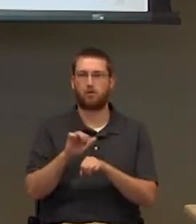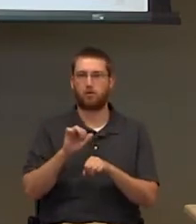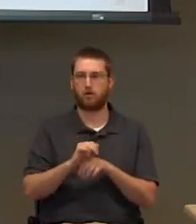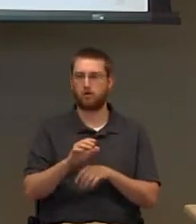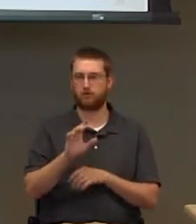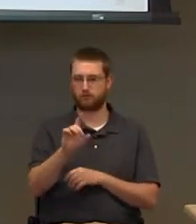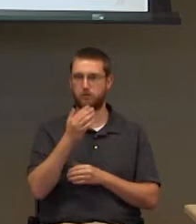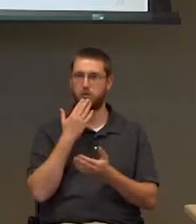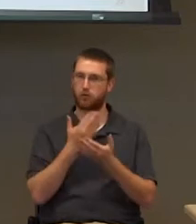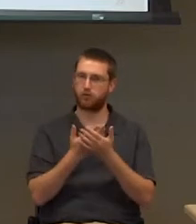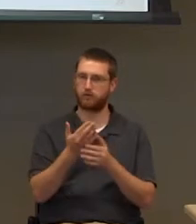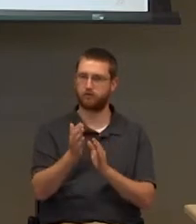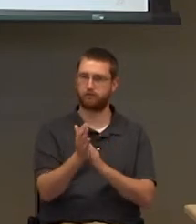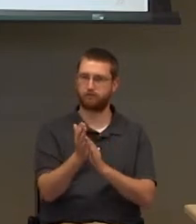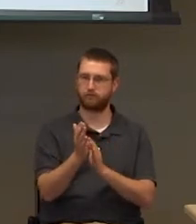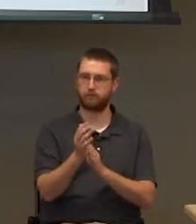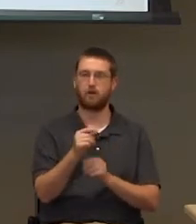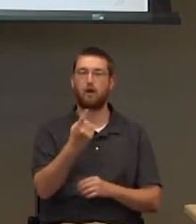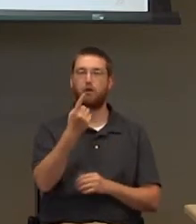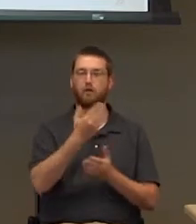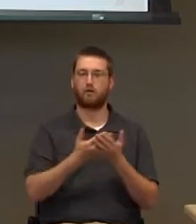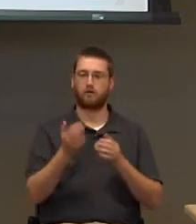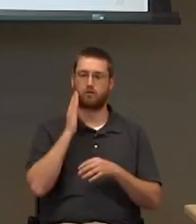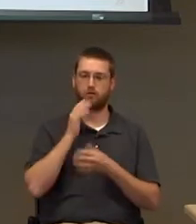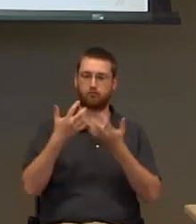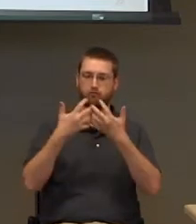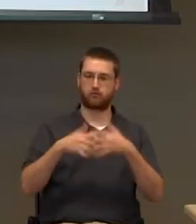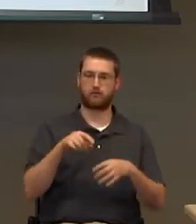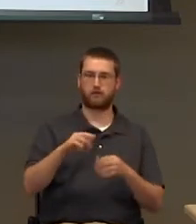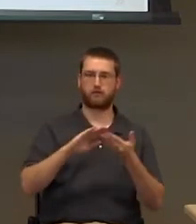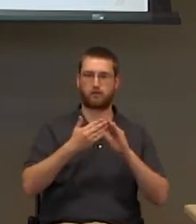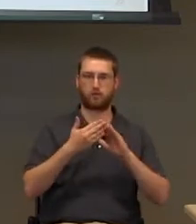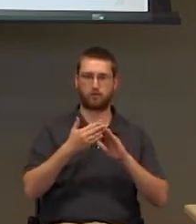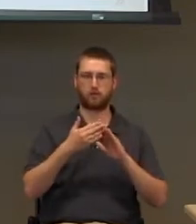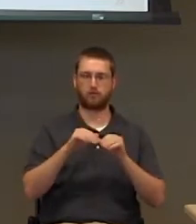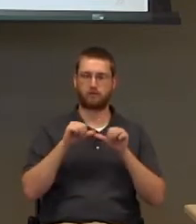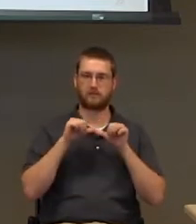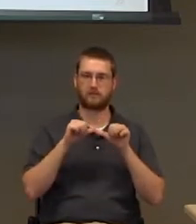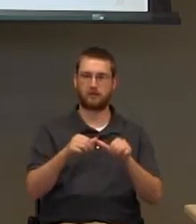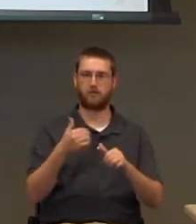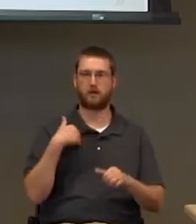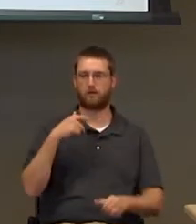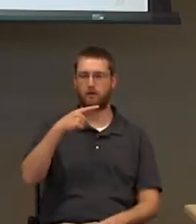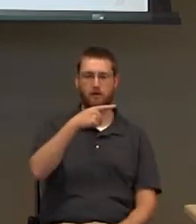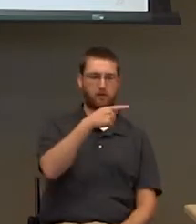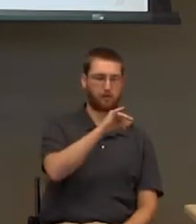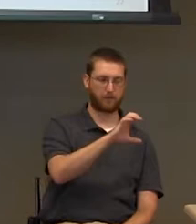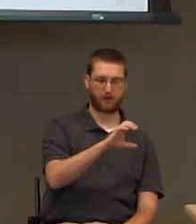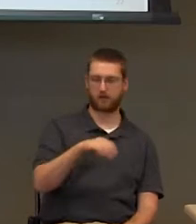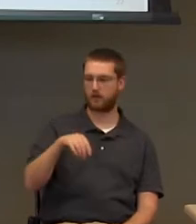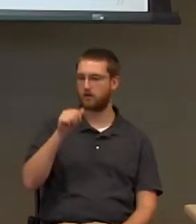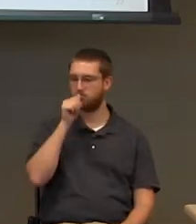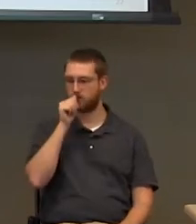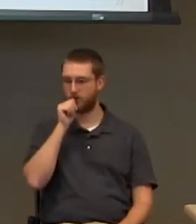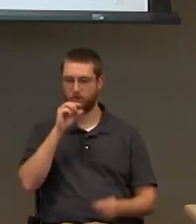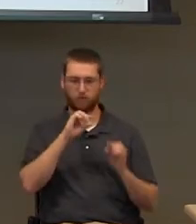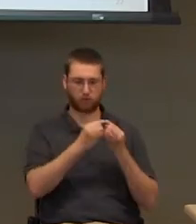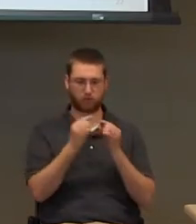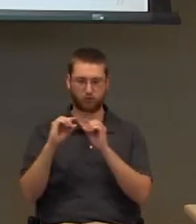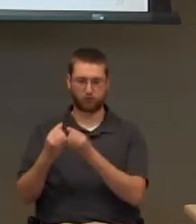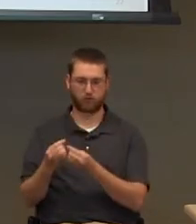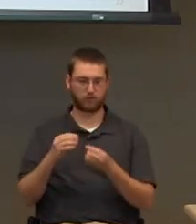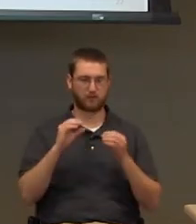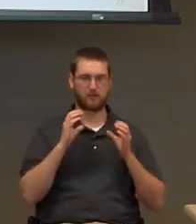the reality is, one of the things that's going to work for this community is to continue to have the public sector and the private sector, the citizens